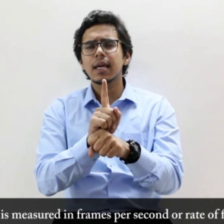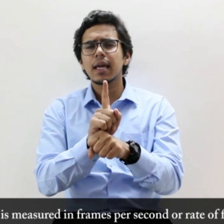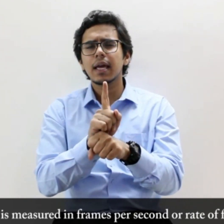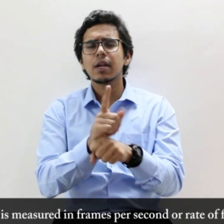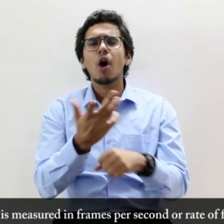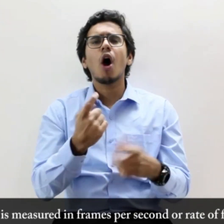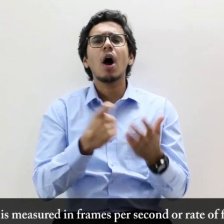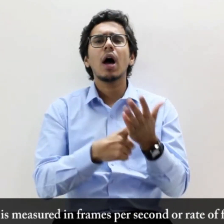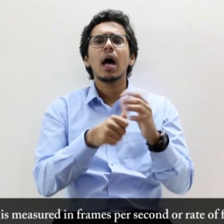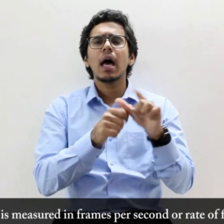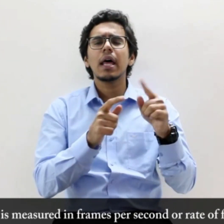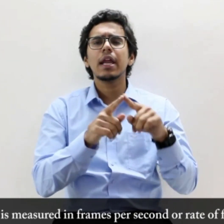change.